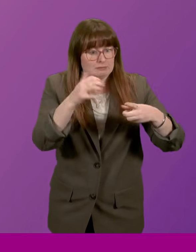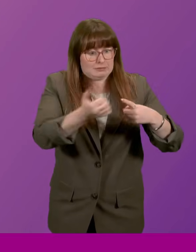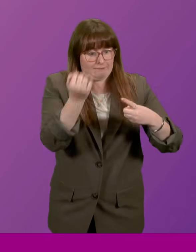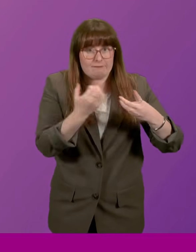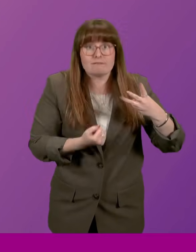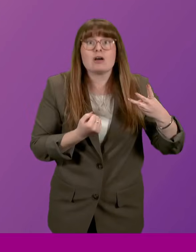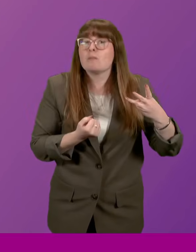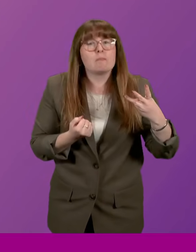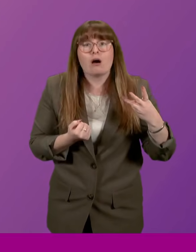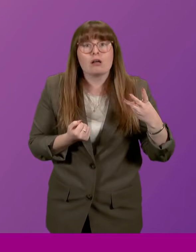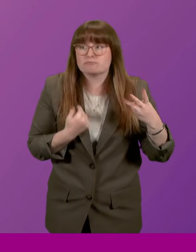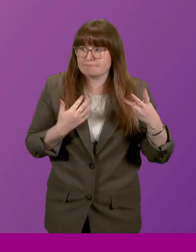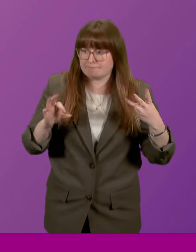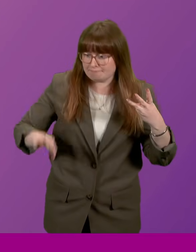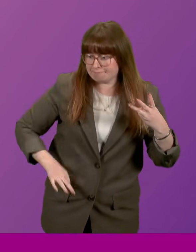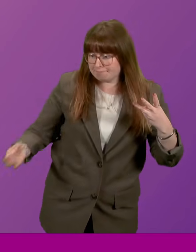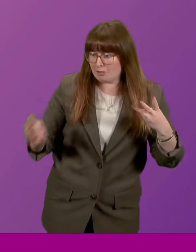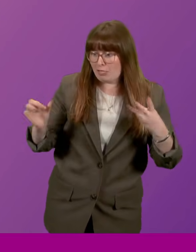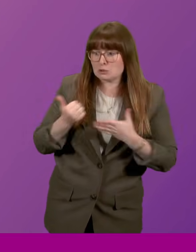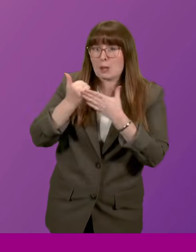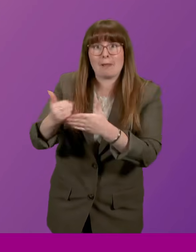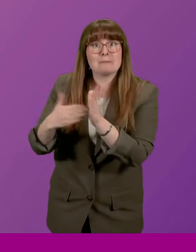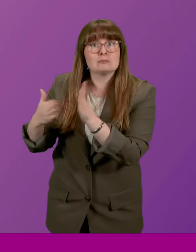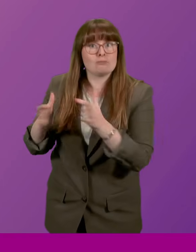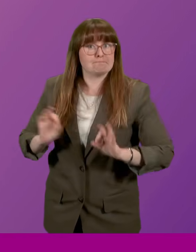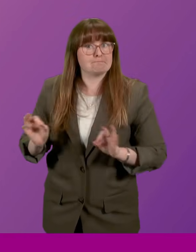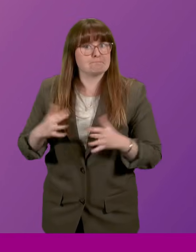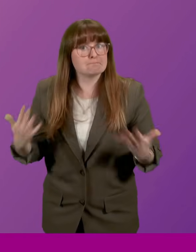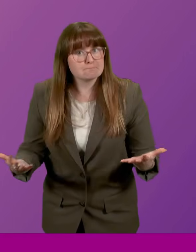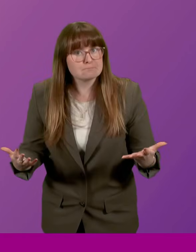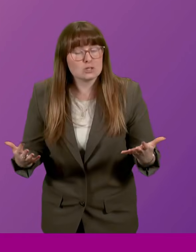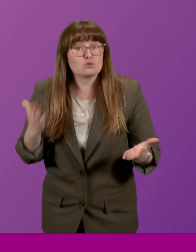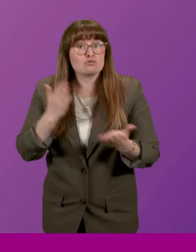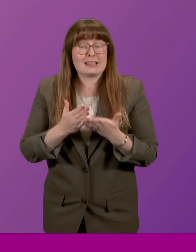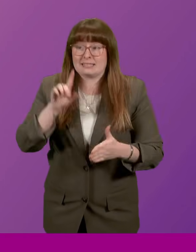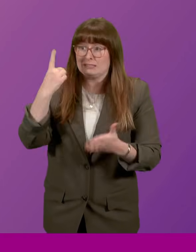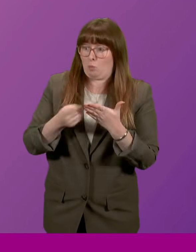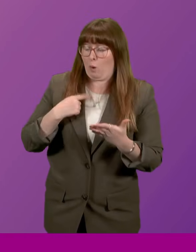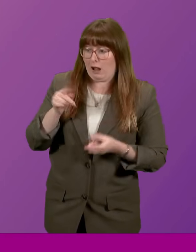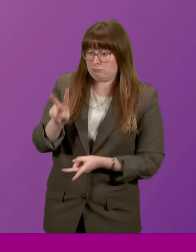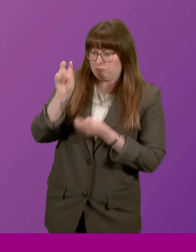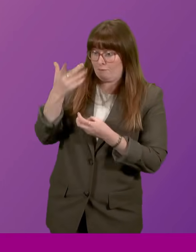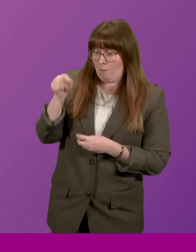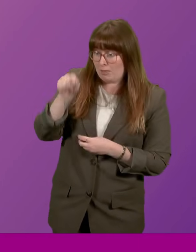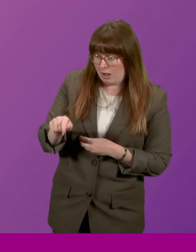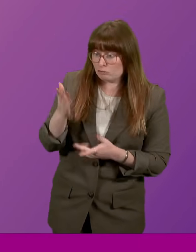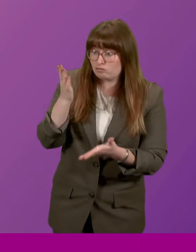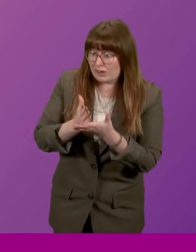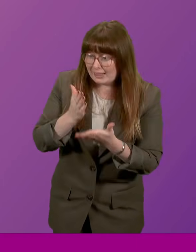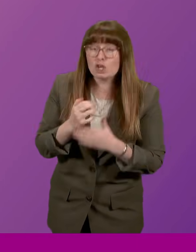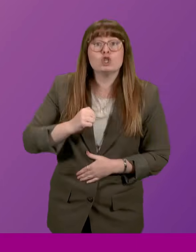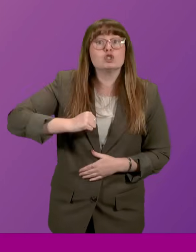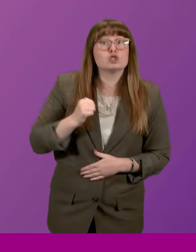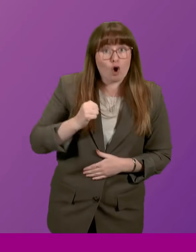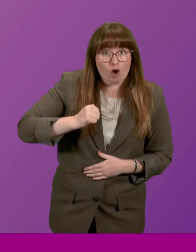one penny for Ms Moran? Surely, First Minister, the only conclusion to draw here is that when push comes to shove,